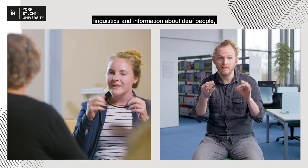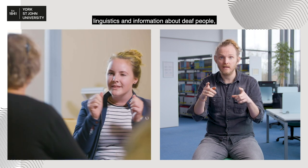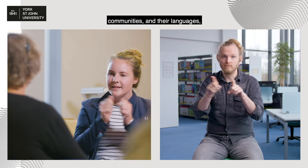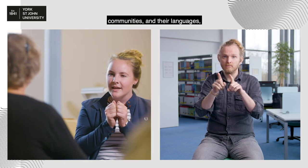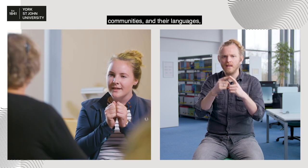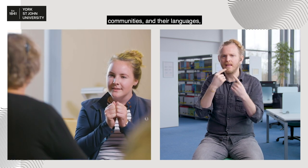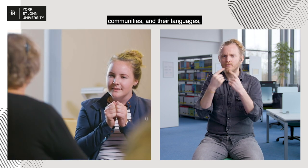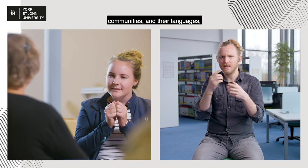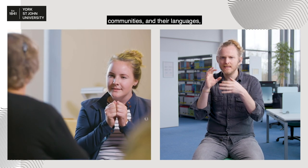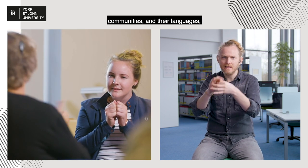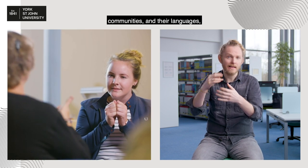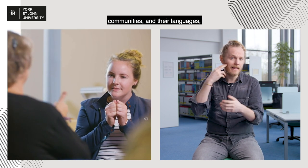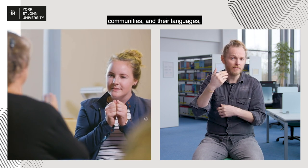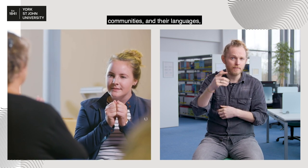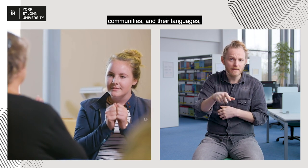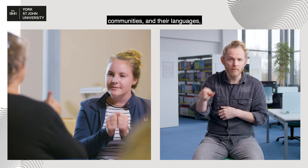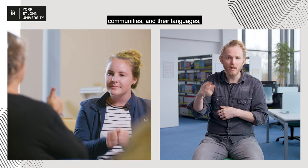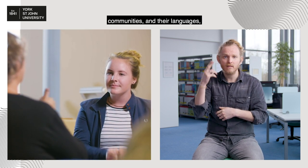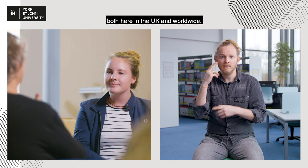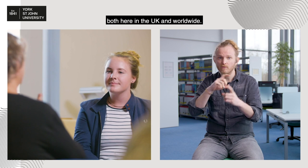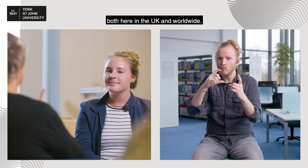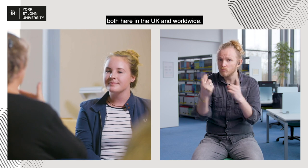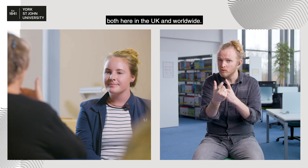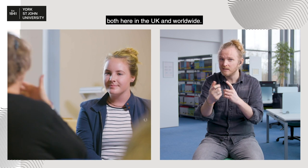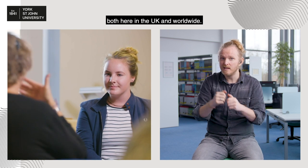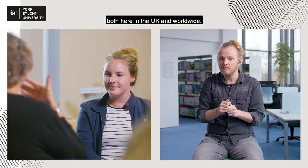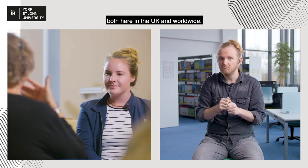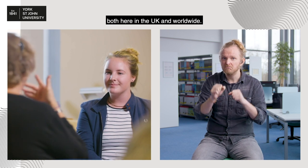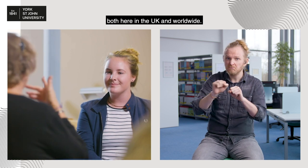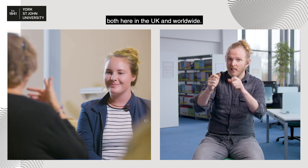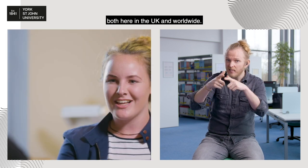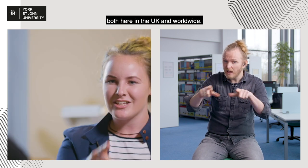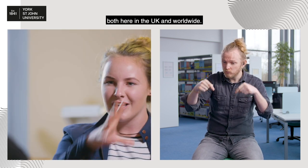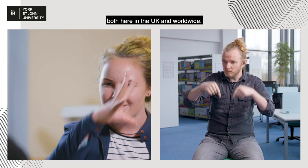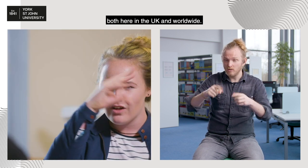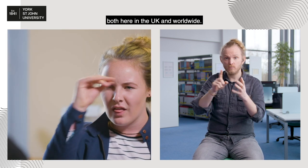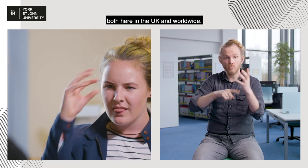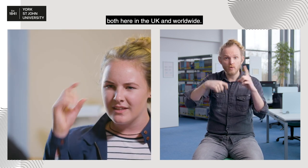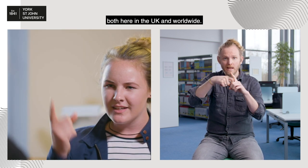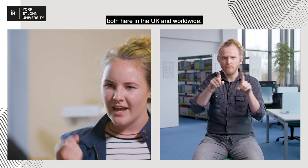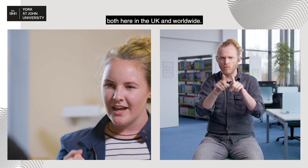people, communities, and their languages, both here in the UK and worldwide.